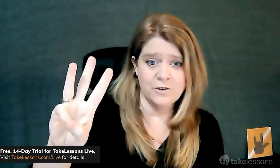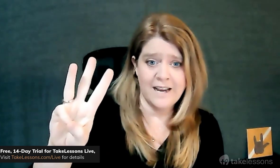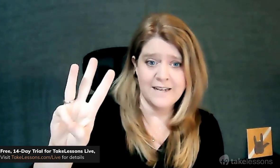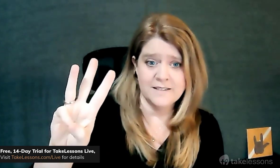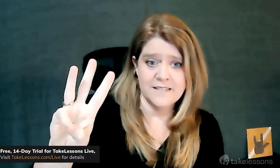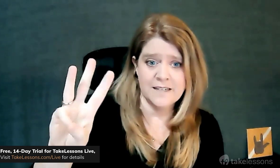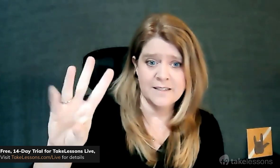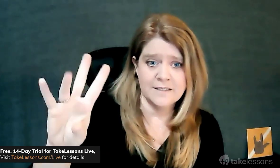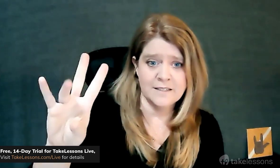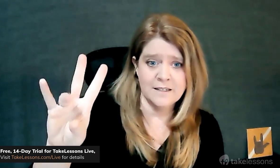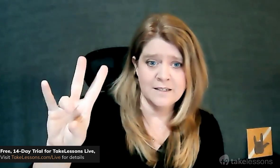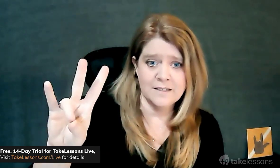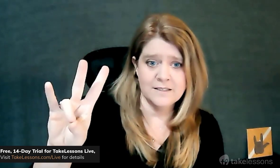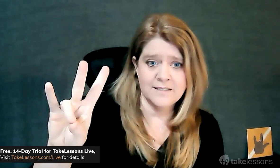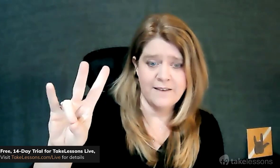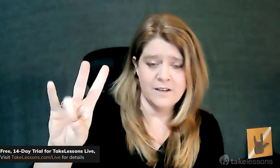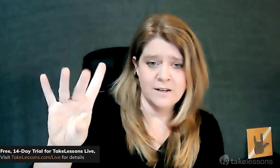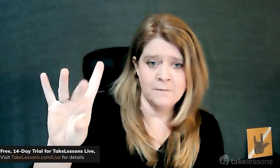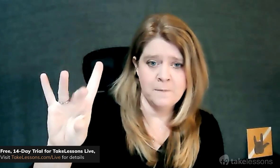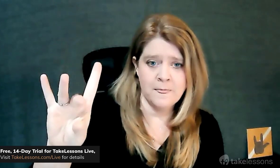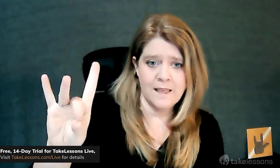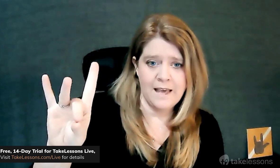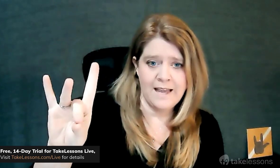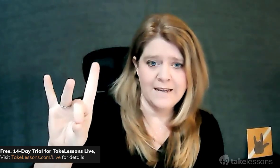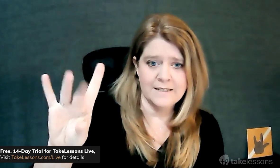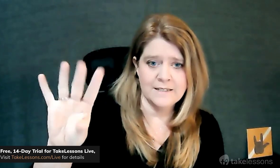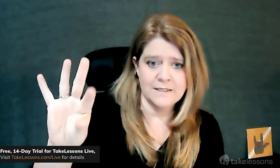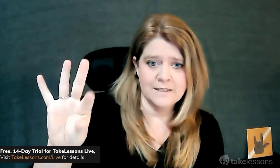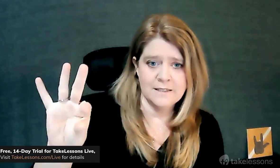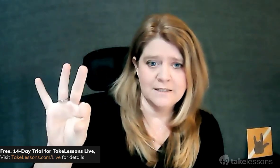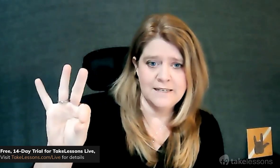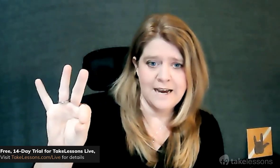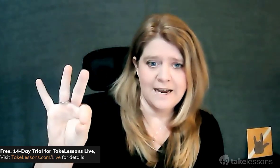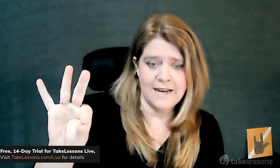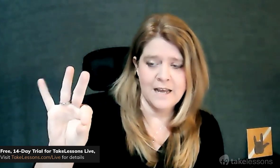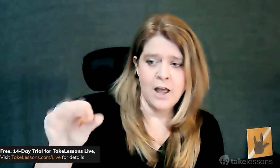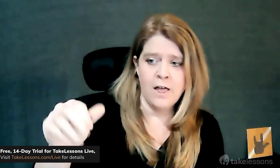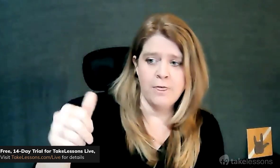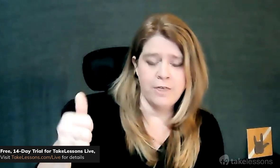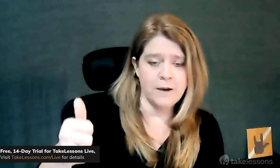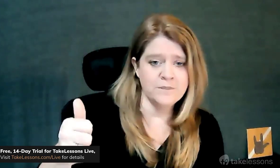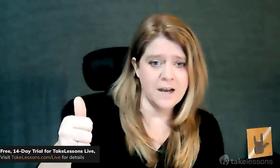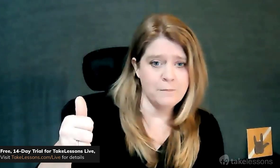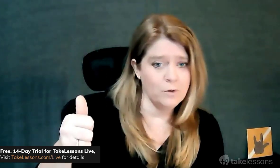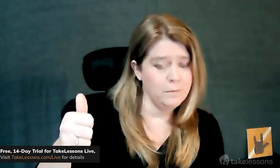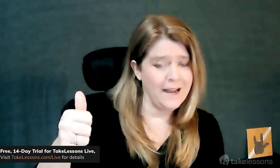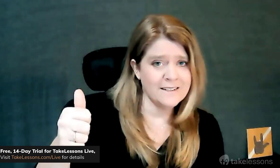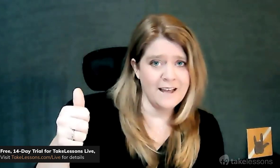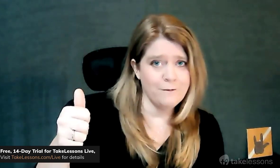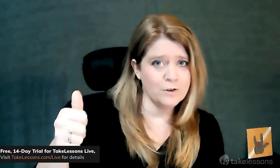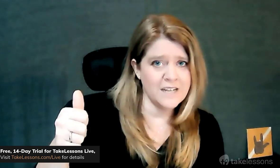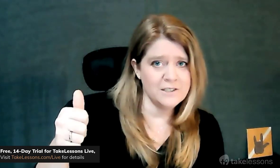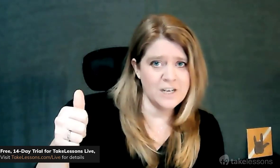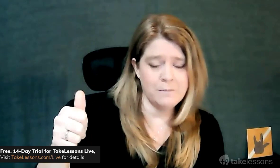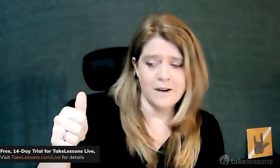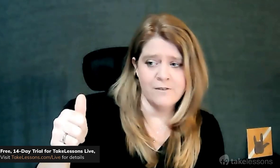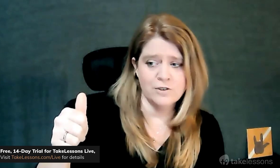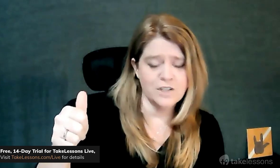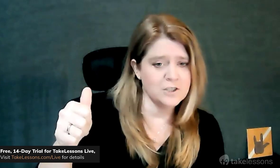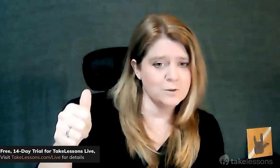hand. 6, 7, 8, 9. Thumbs up. We're back to that first hand shape I ever taught you, which is